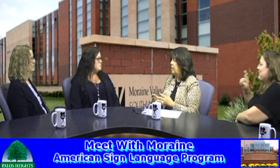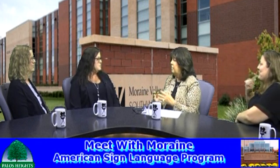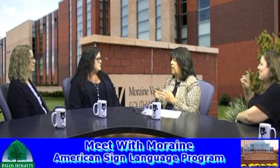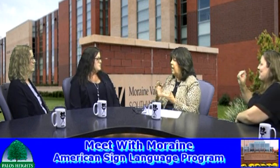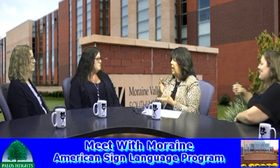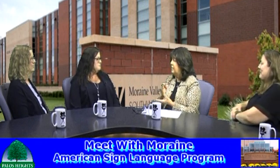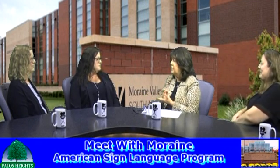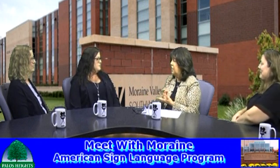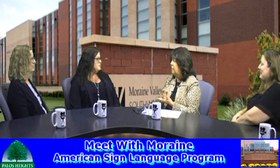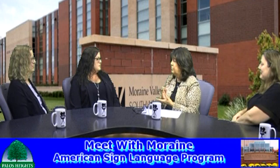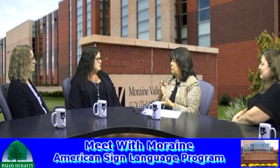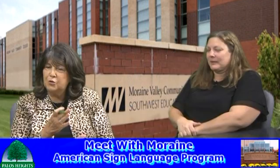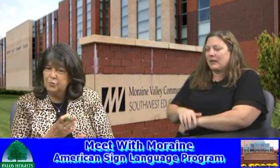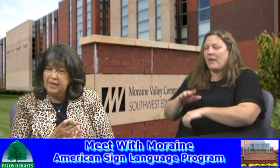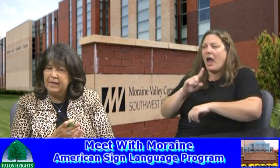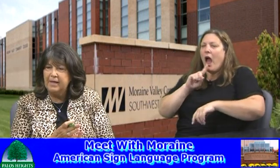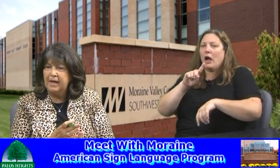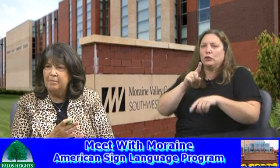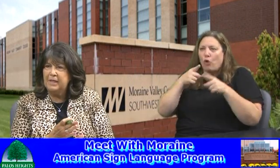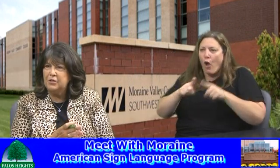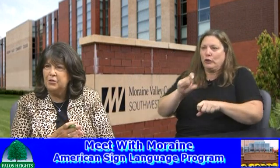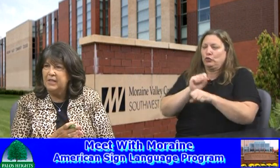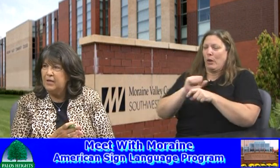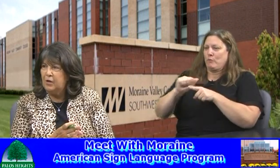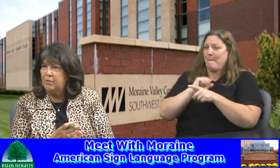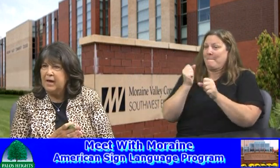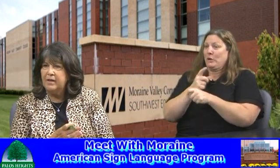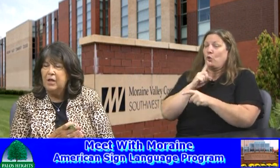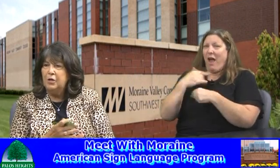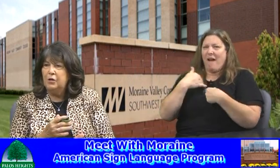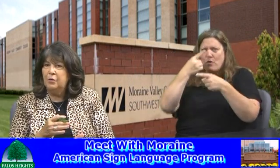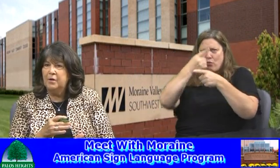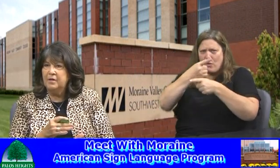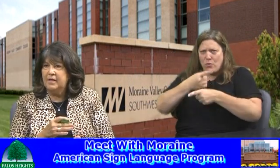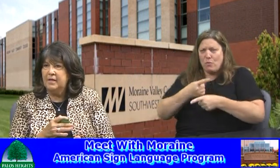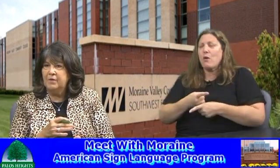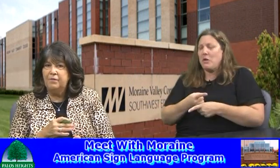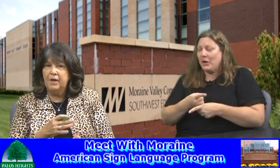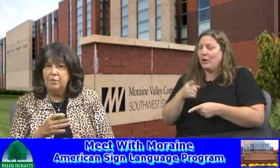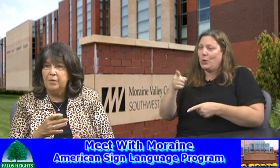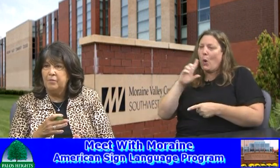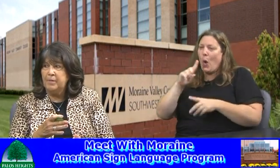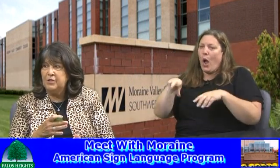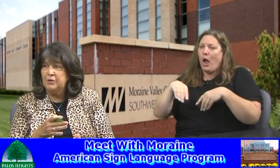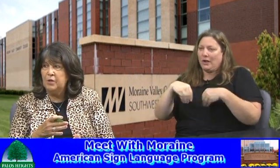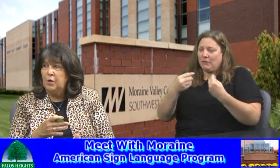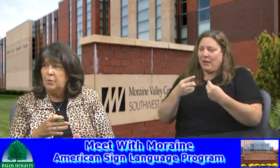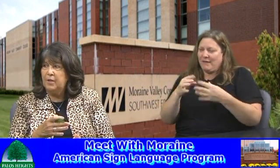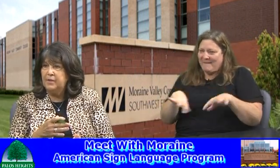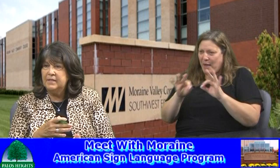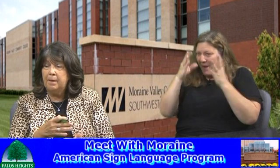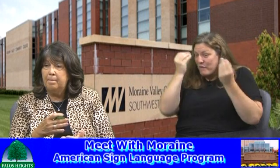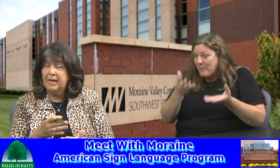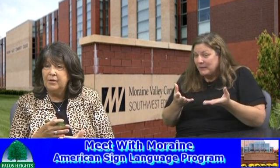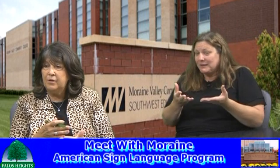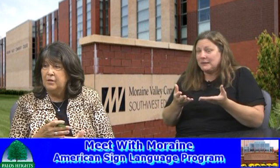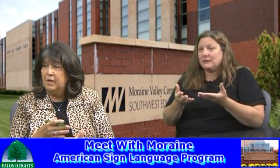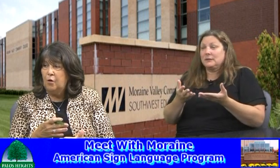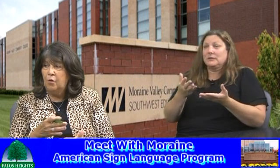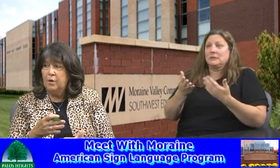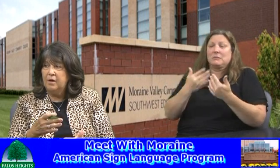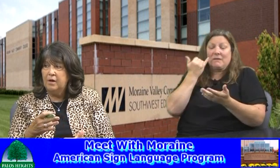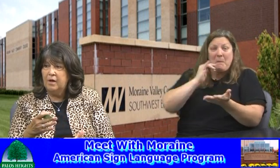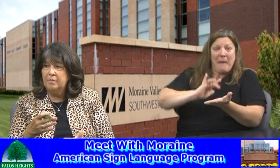that on-the-job training and making sure you get it all right, you're giving valuable information, whether it's